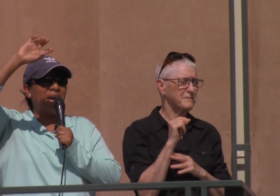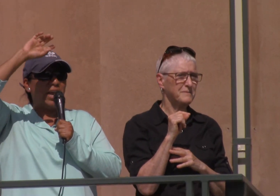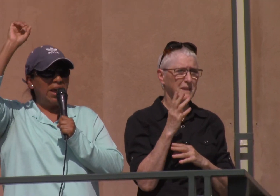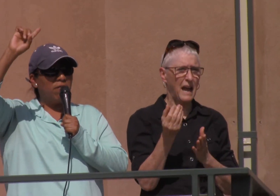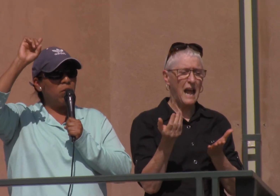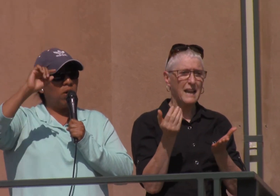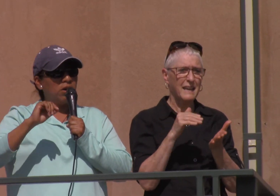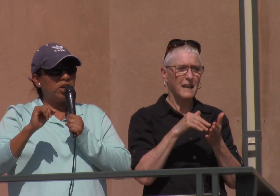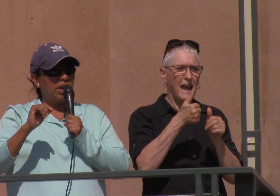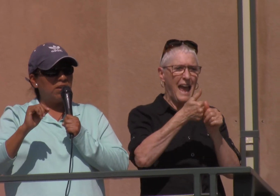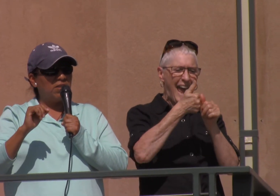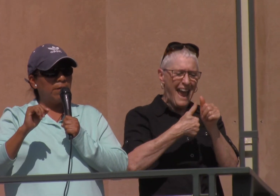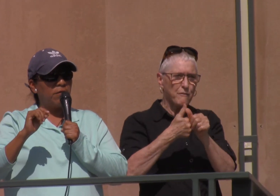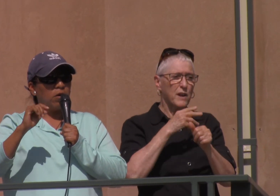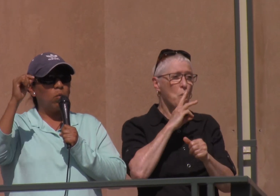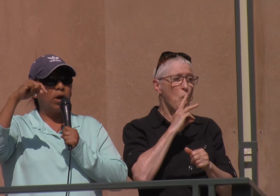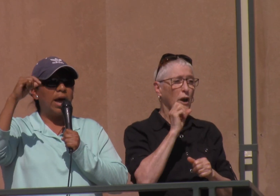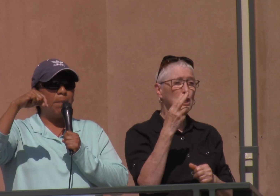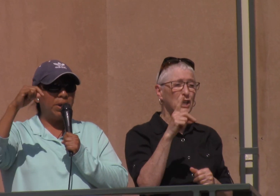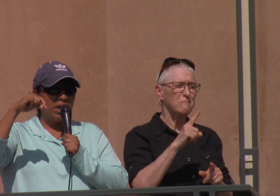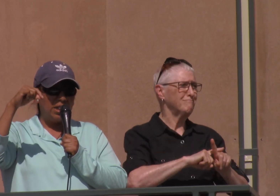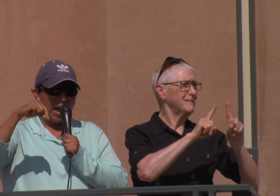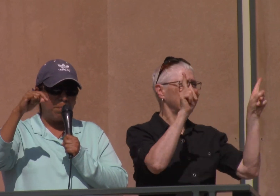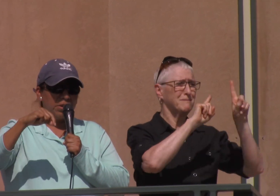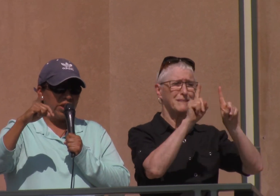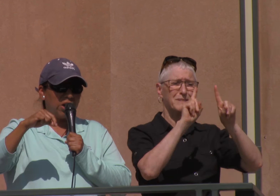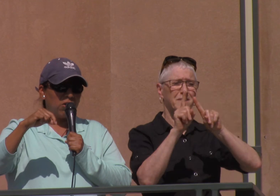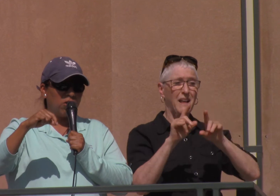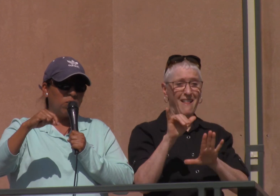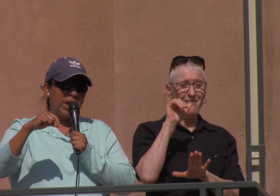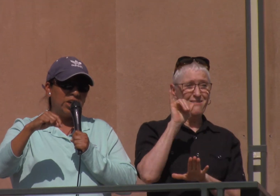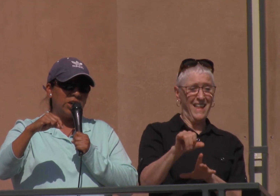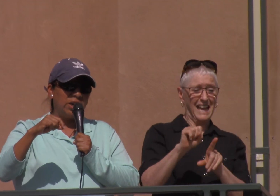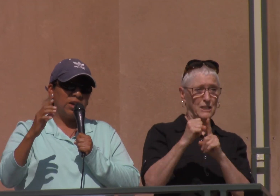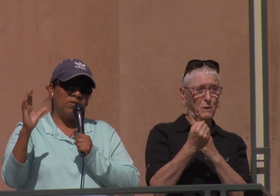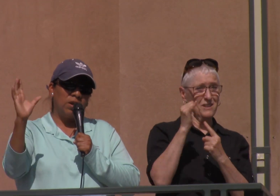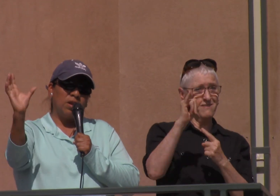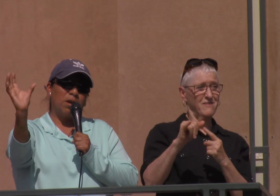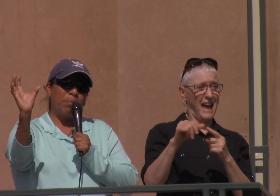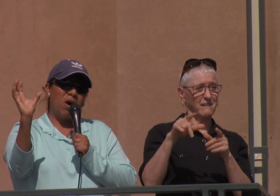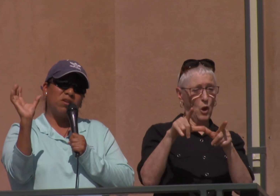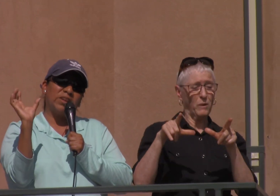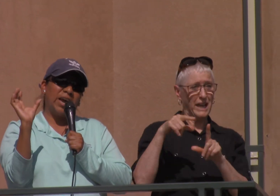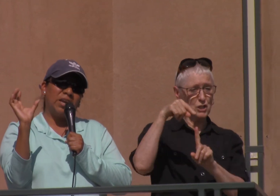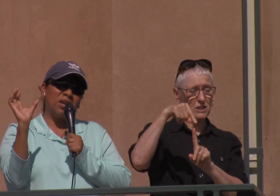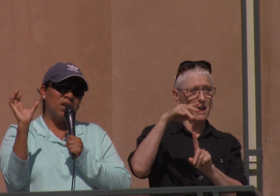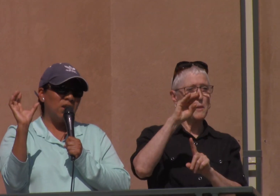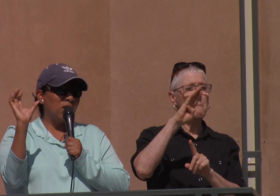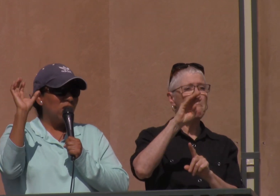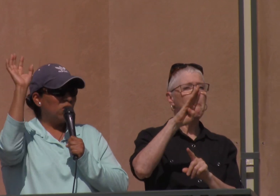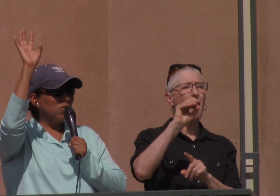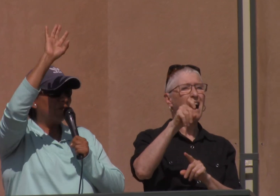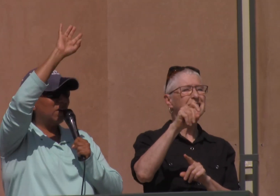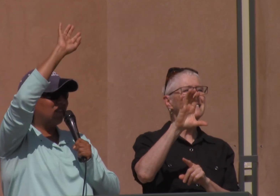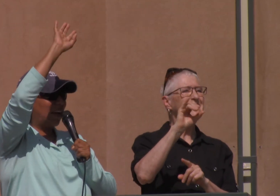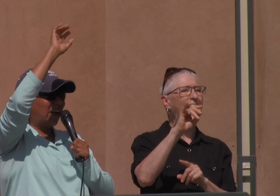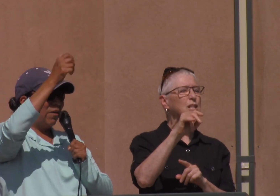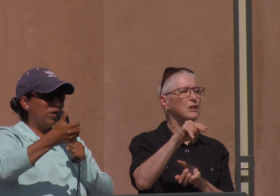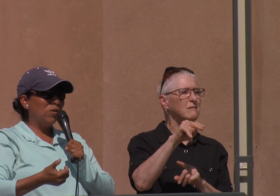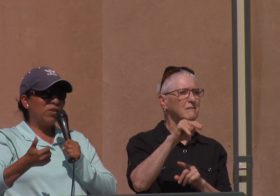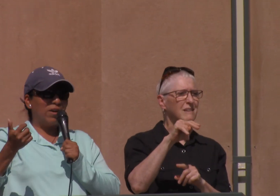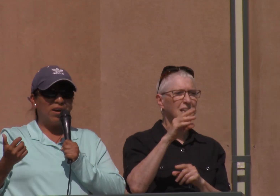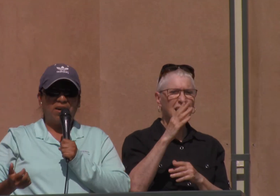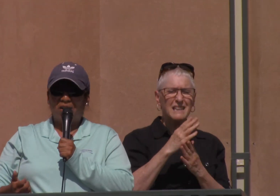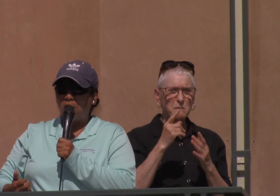And again, every watershed is different. What happened in that particular location is the Box Canyon, those of us that